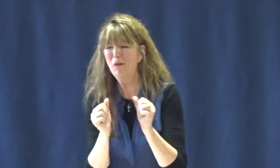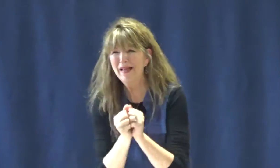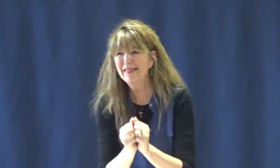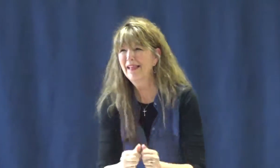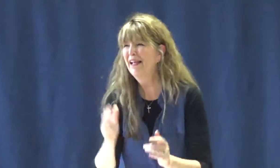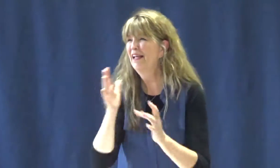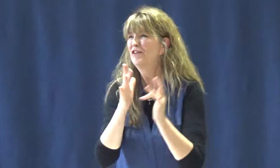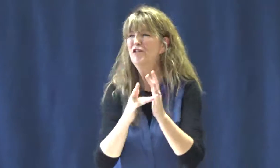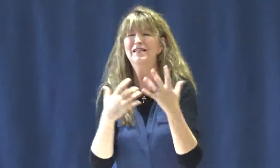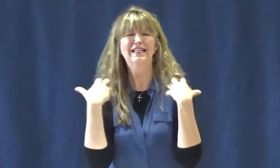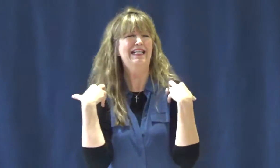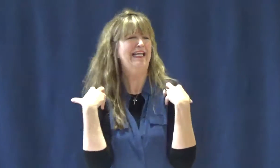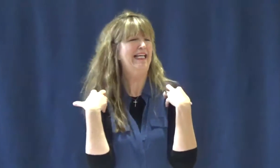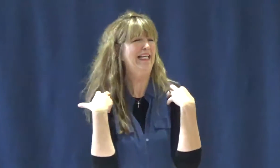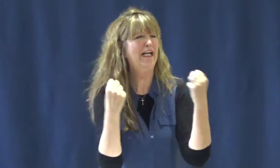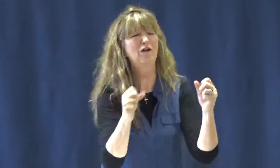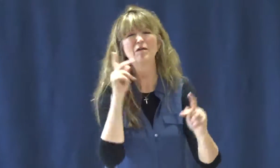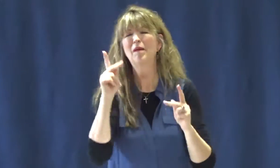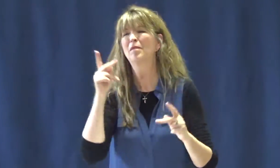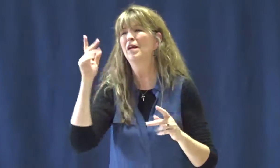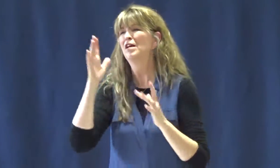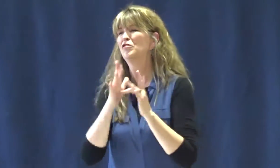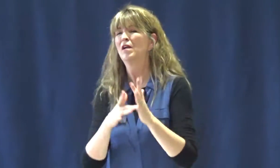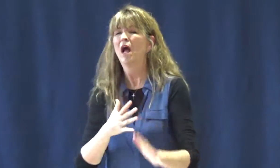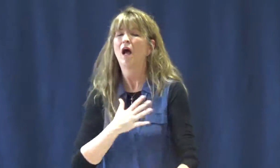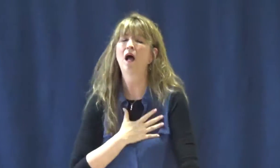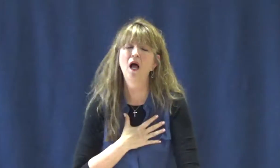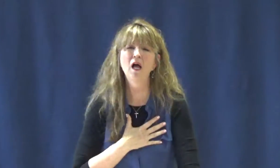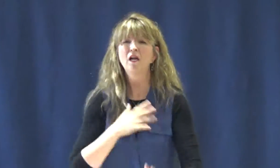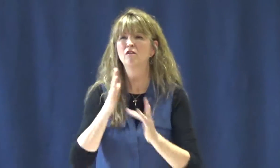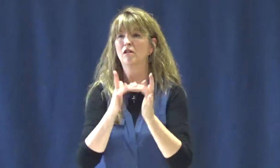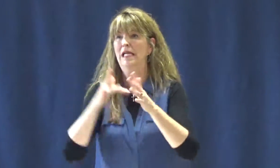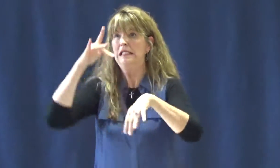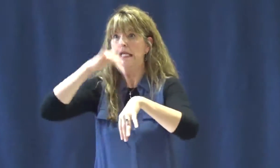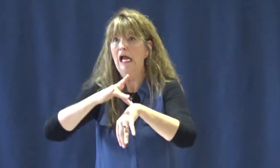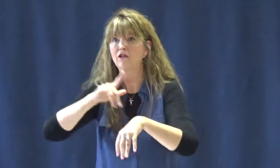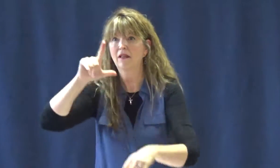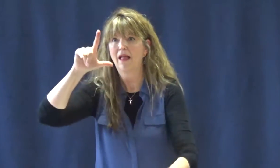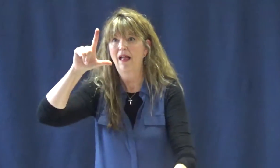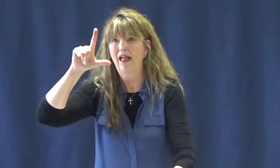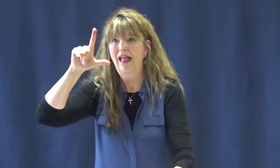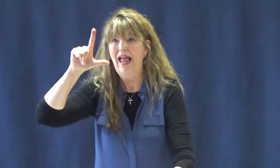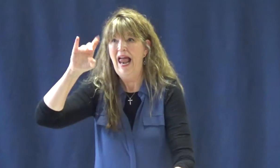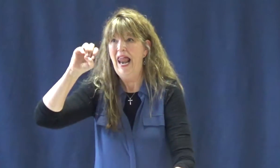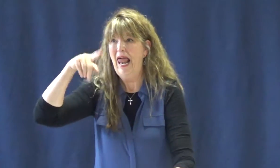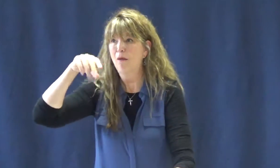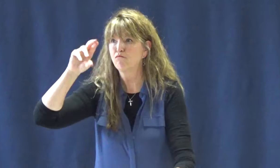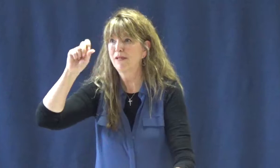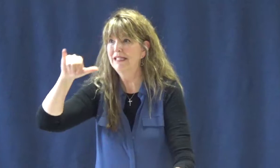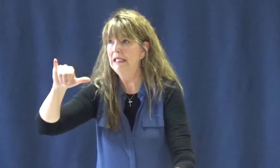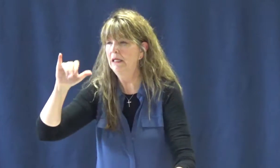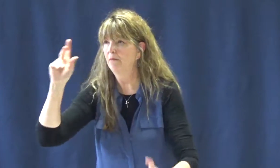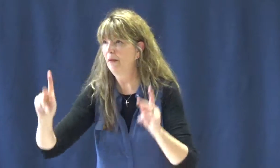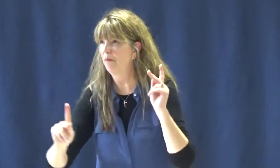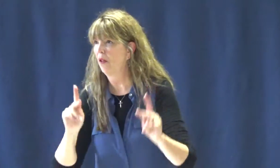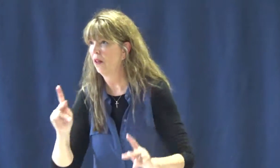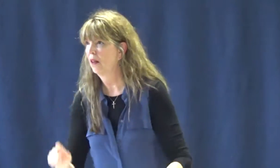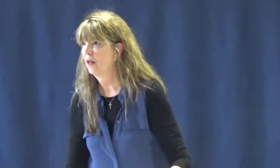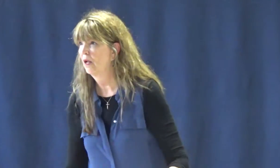people repeating to eat with. Jesus healed people. Jesus touched people with